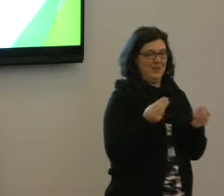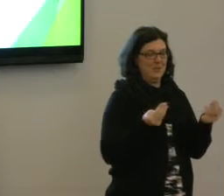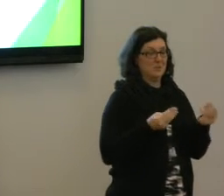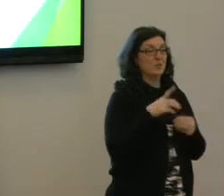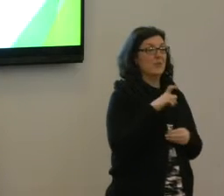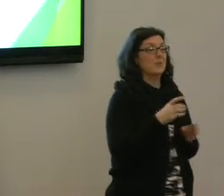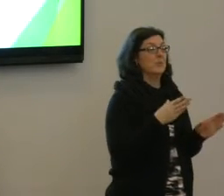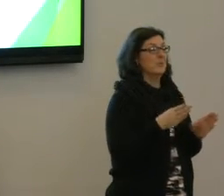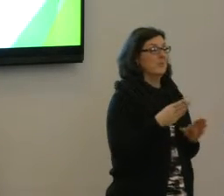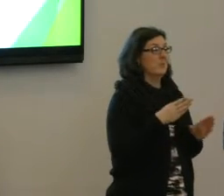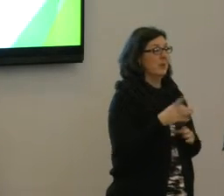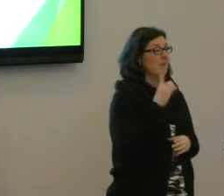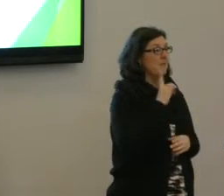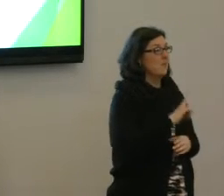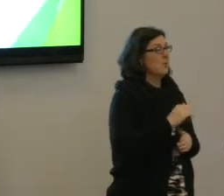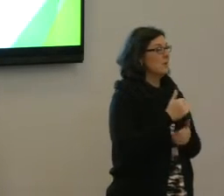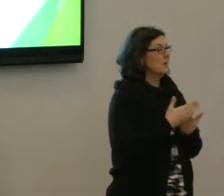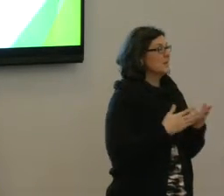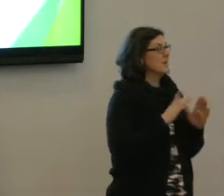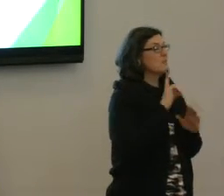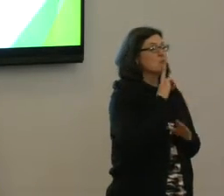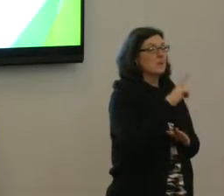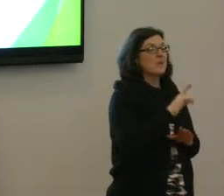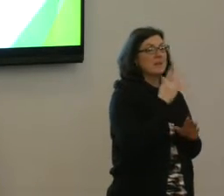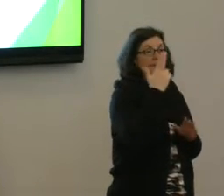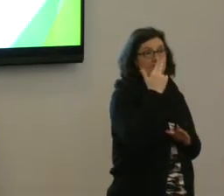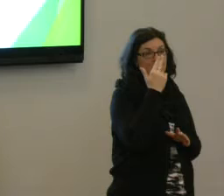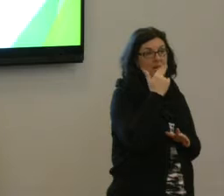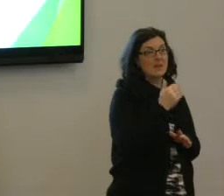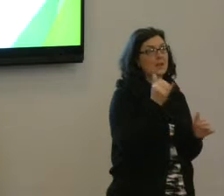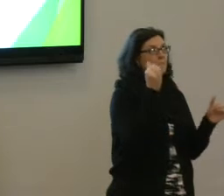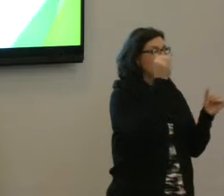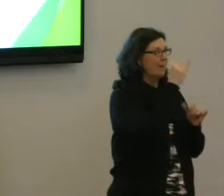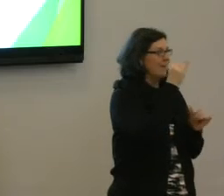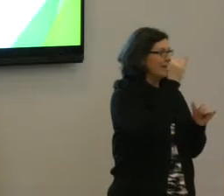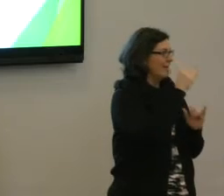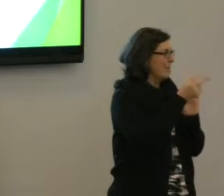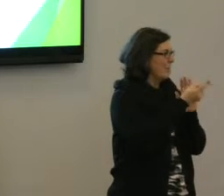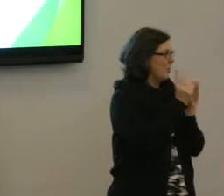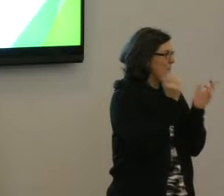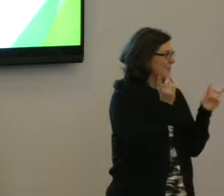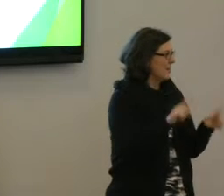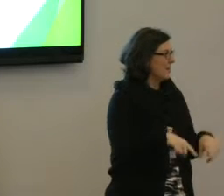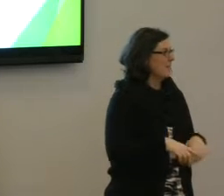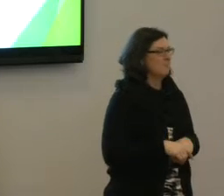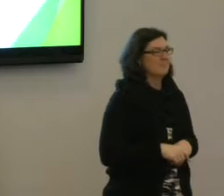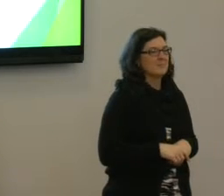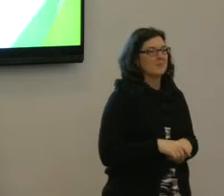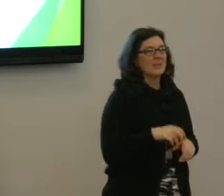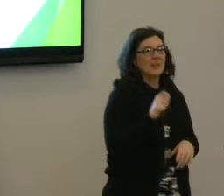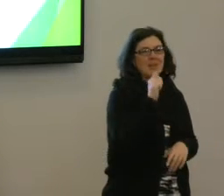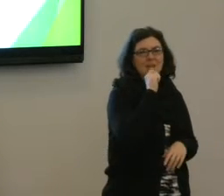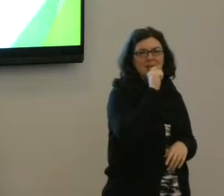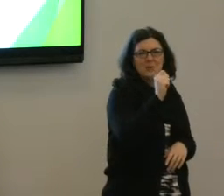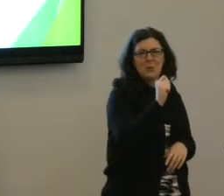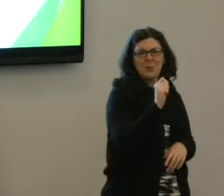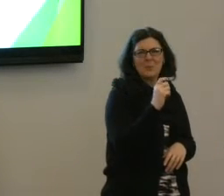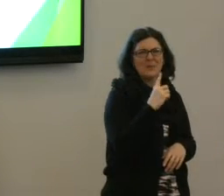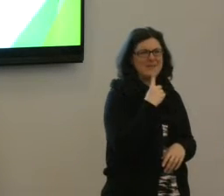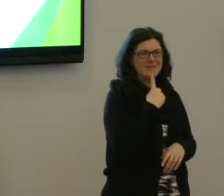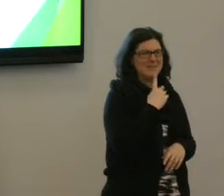be prepared for just some wonderfully funny and ridiculous moments. And don't get so blasted